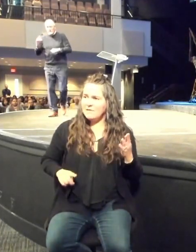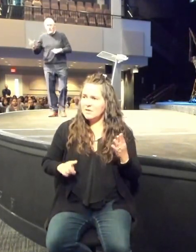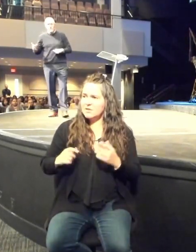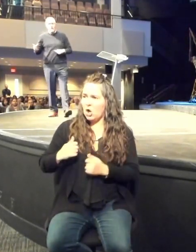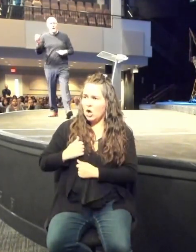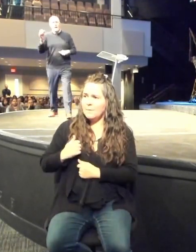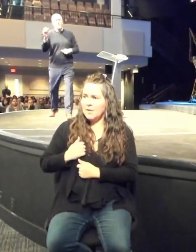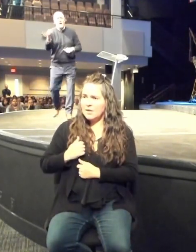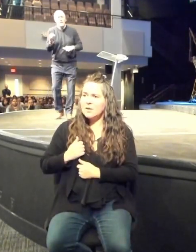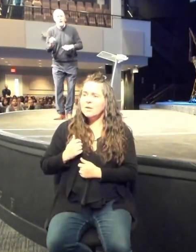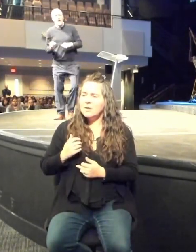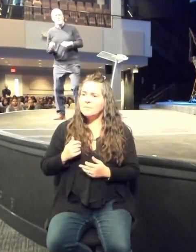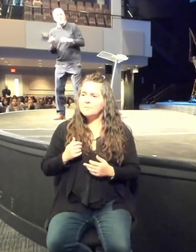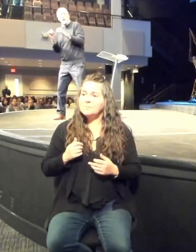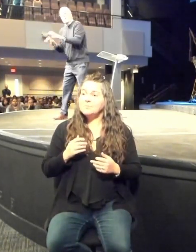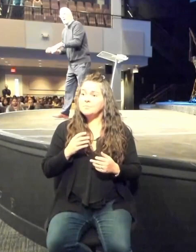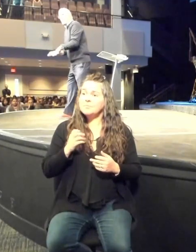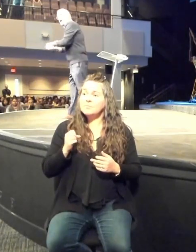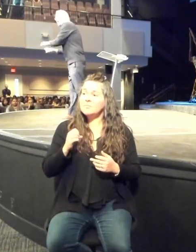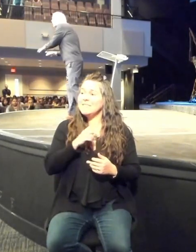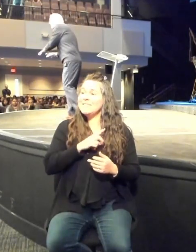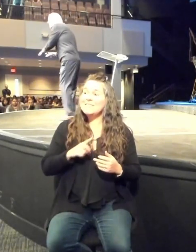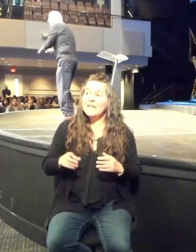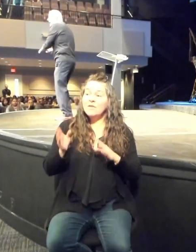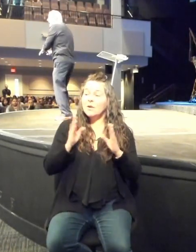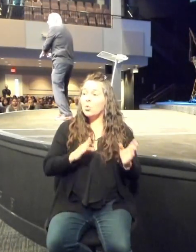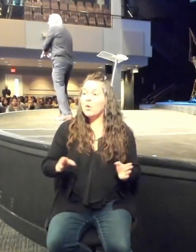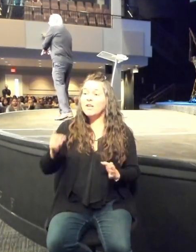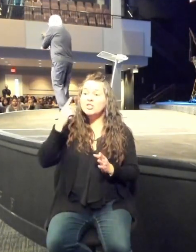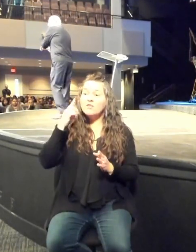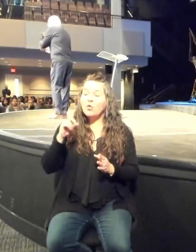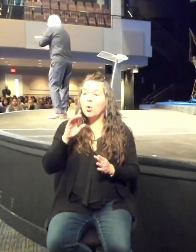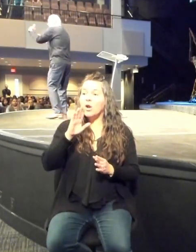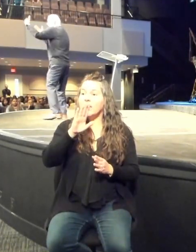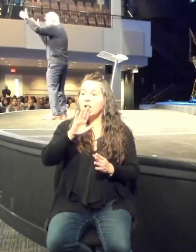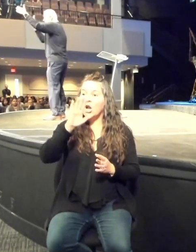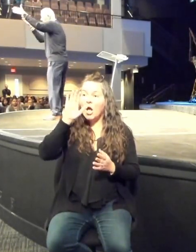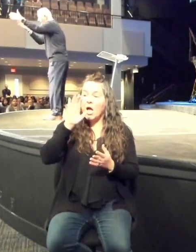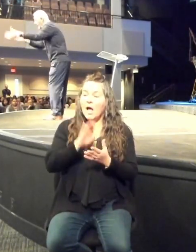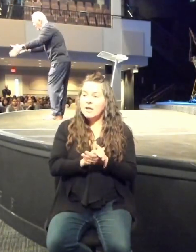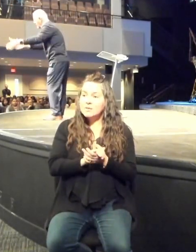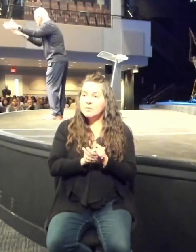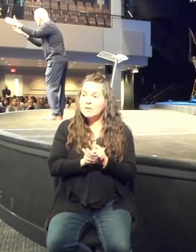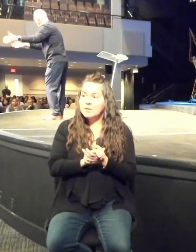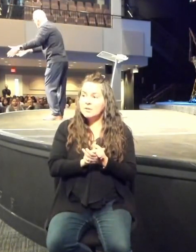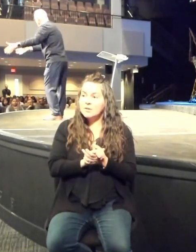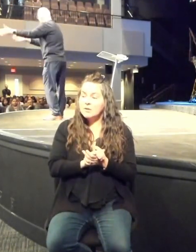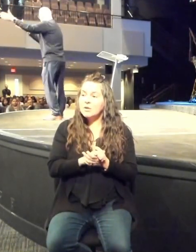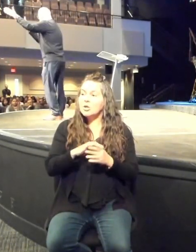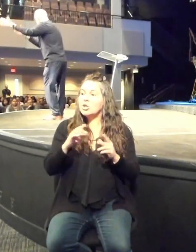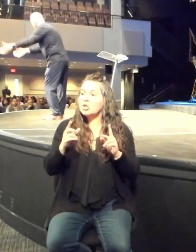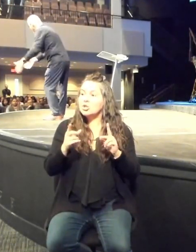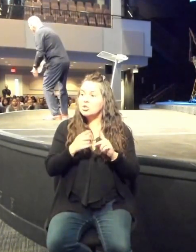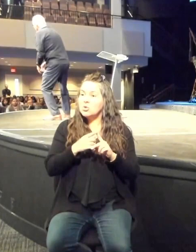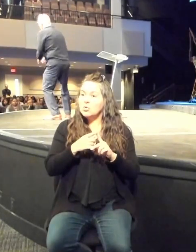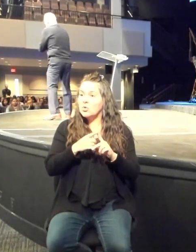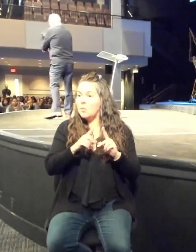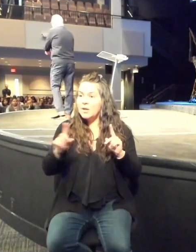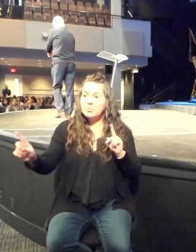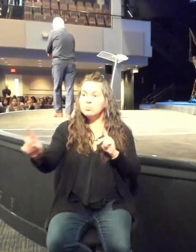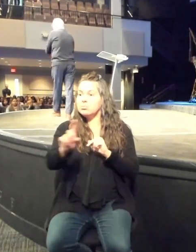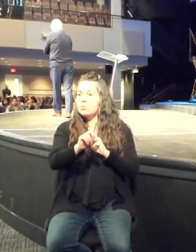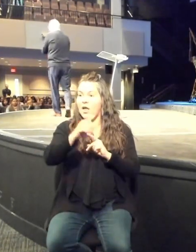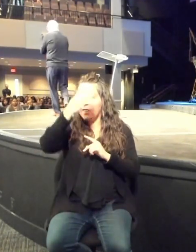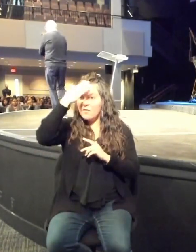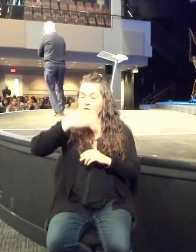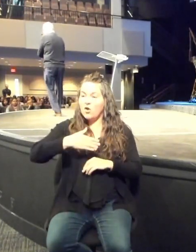as a soldier of David. And so David arranges now, not only in the committing of the sin with Bathsheba, but